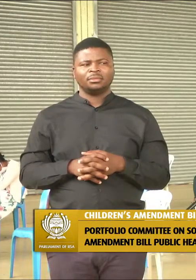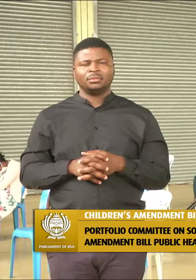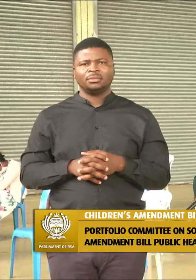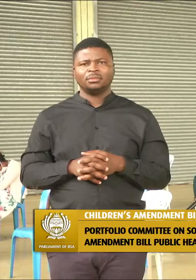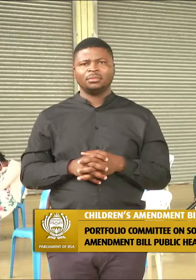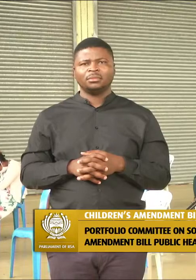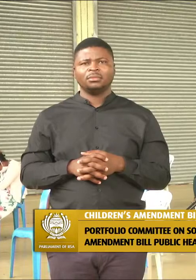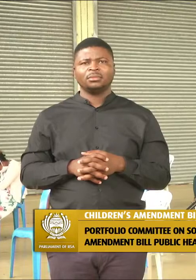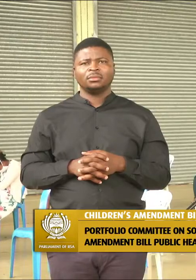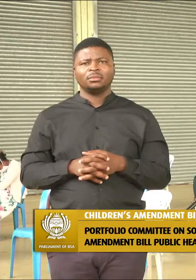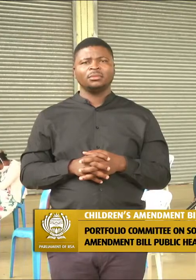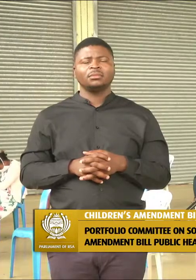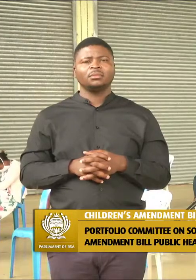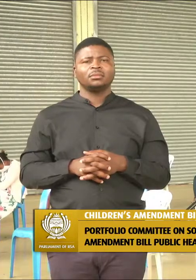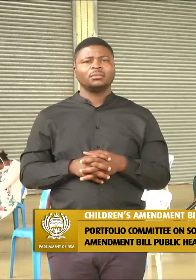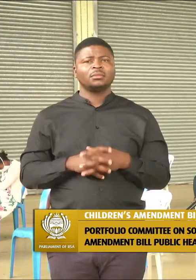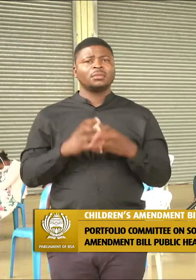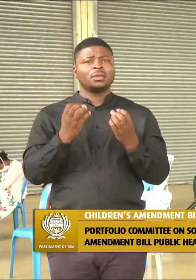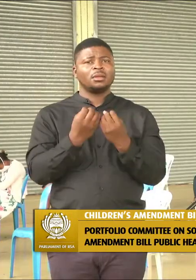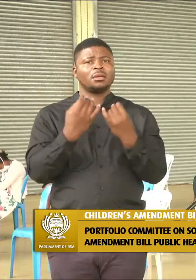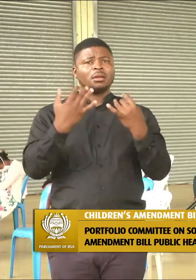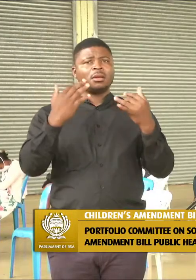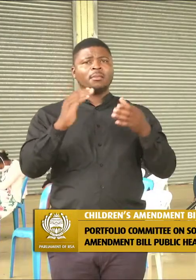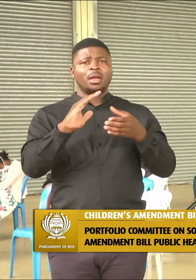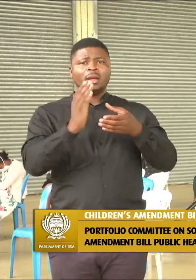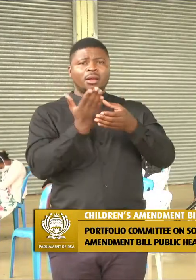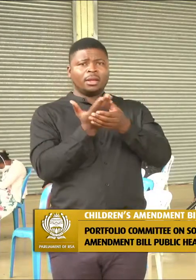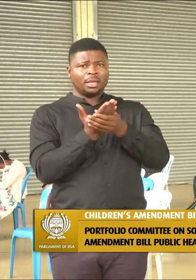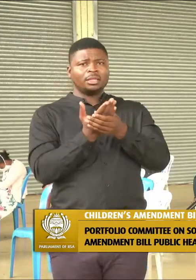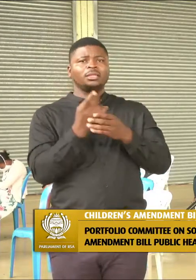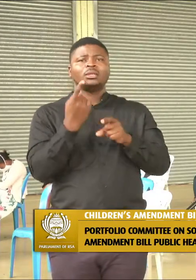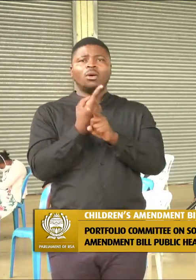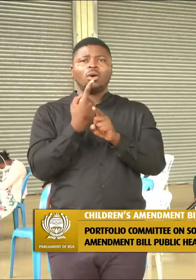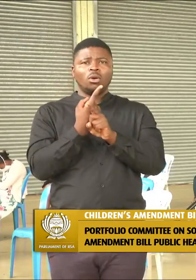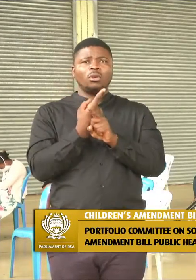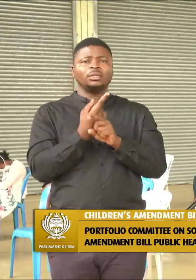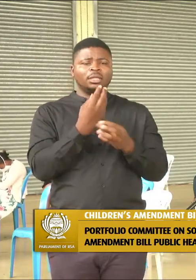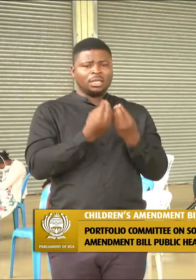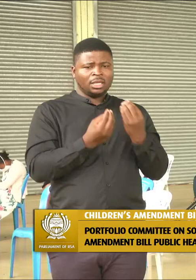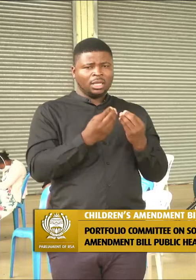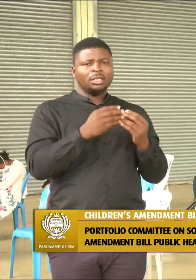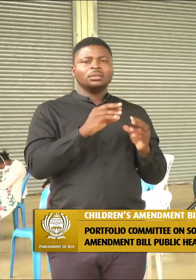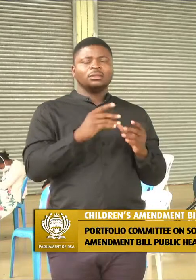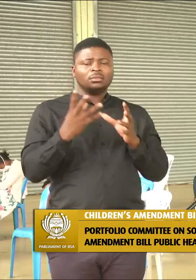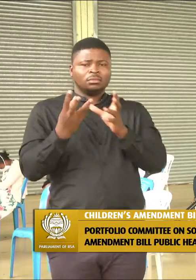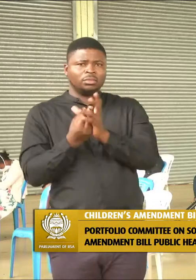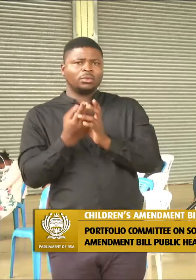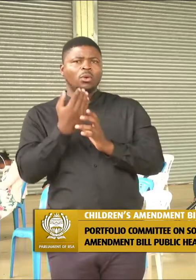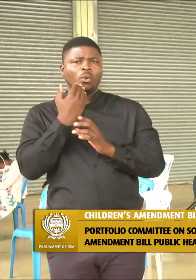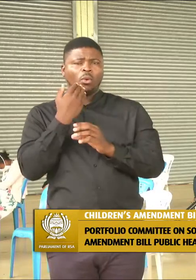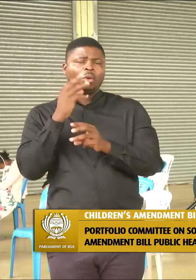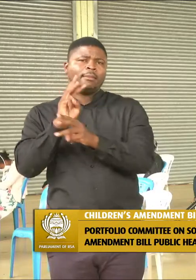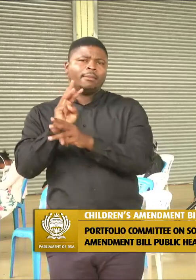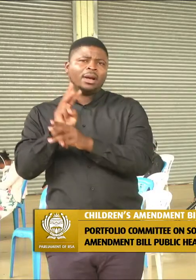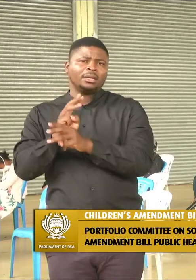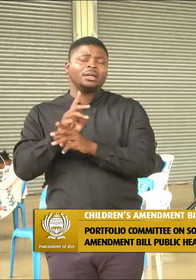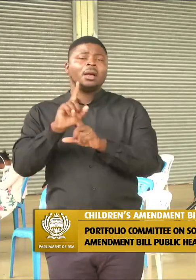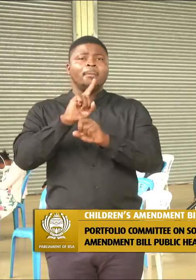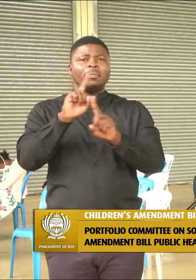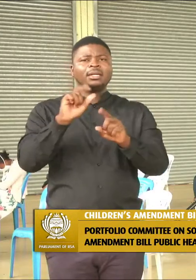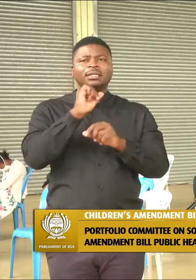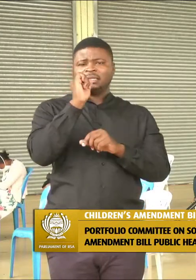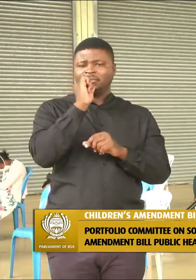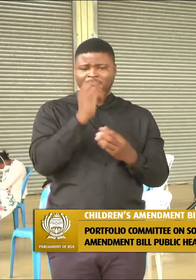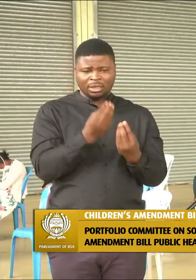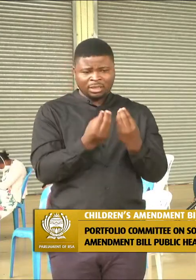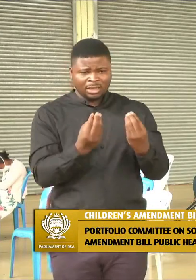In too many cases, are mothers given the children by default, irrespective of the conditions that the children are